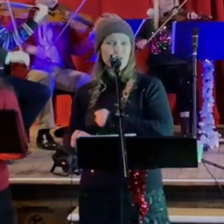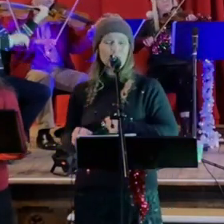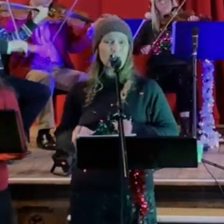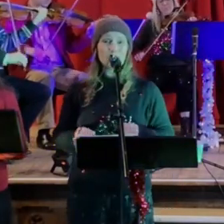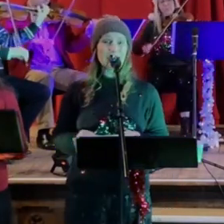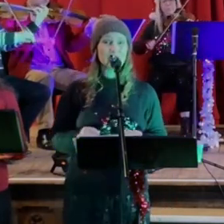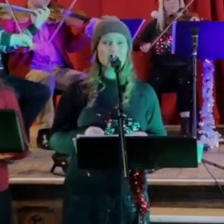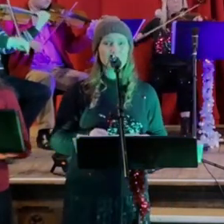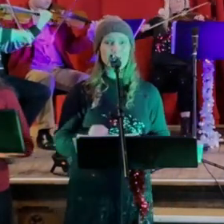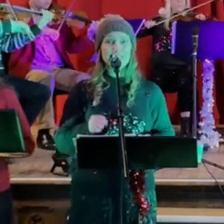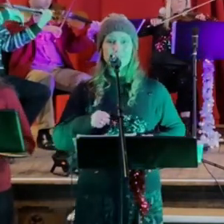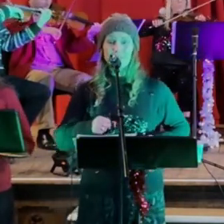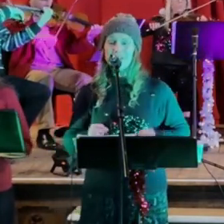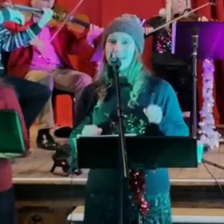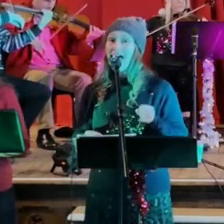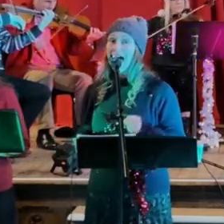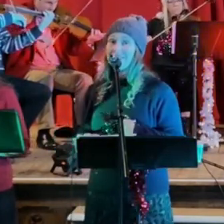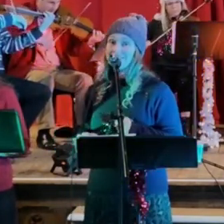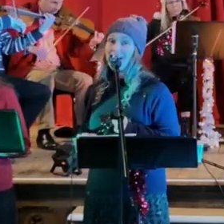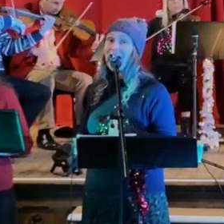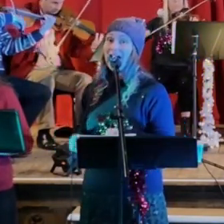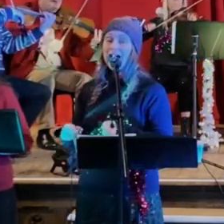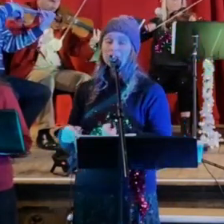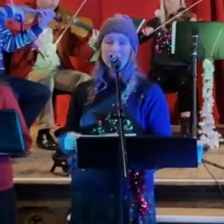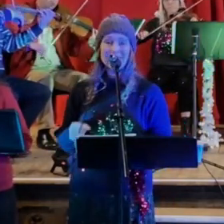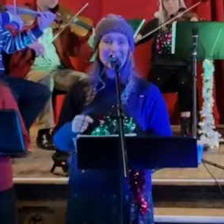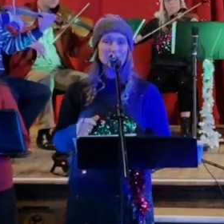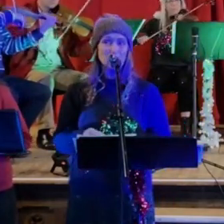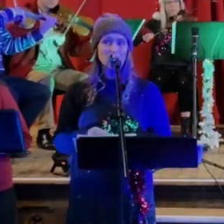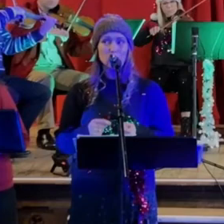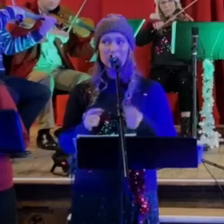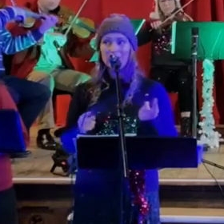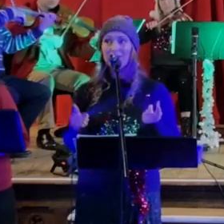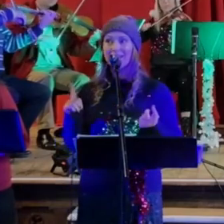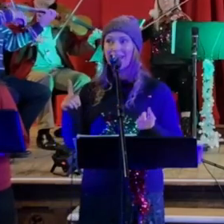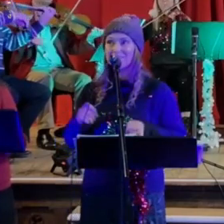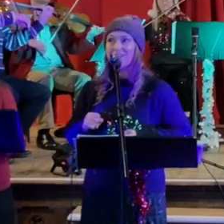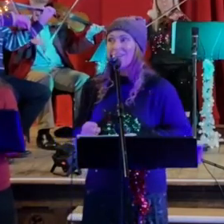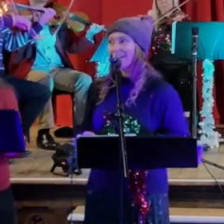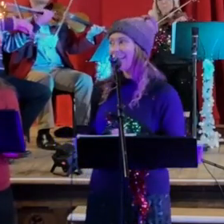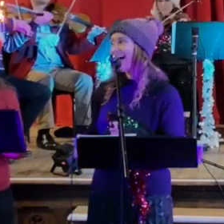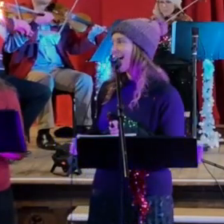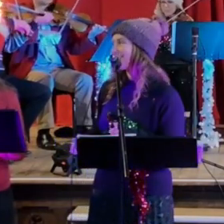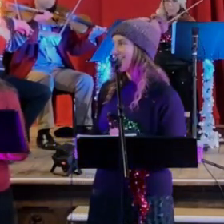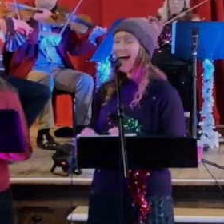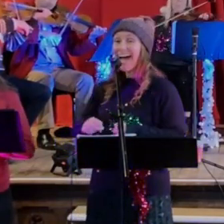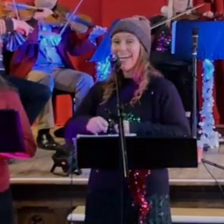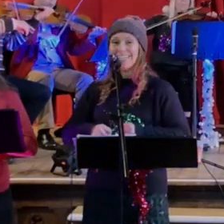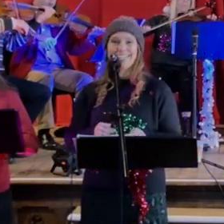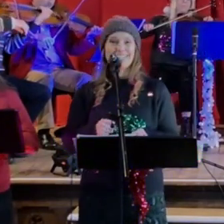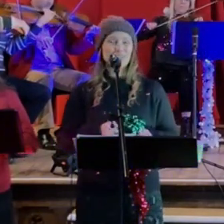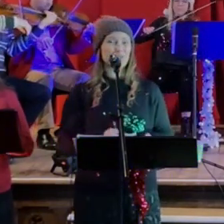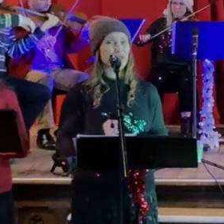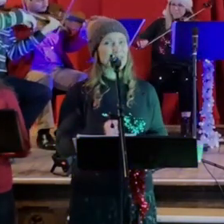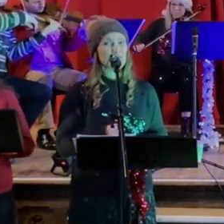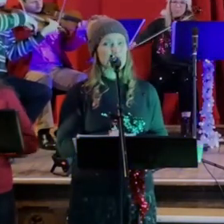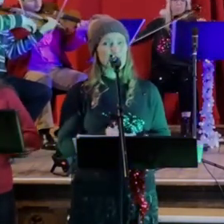a Merry Christmas and a Happy New Year. Glad, glad tidings we